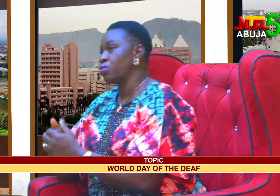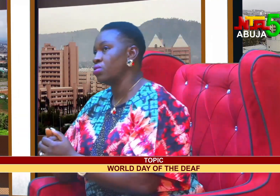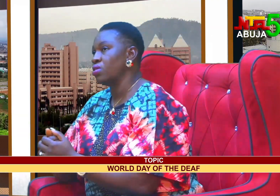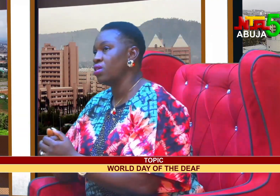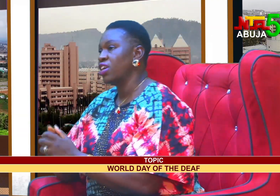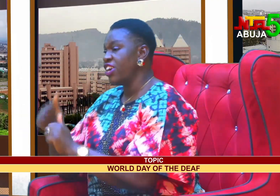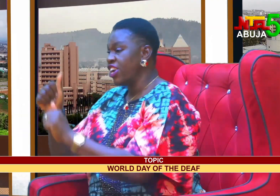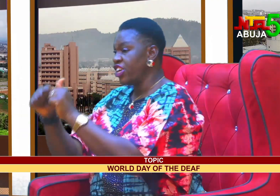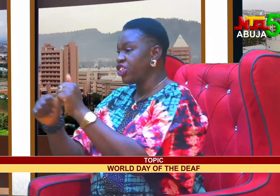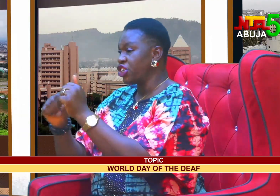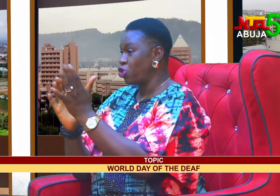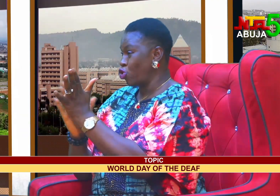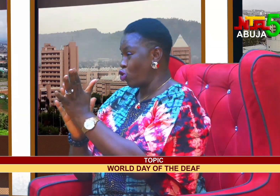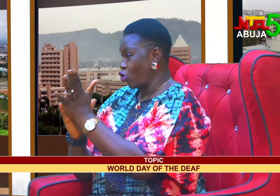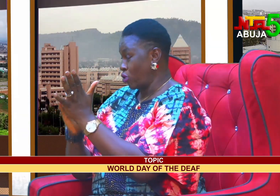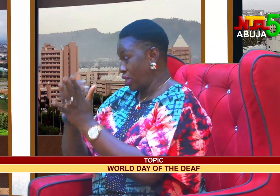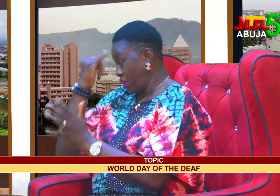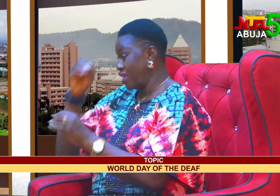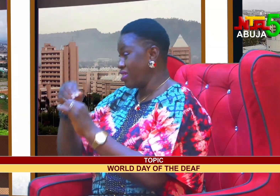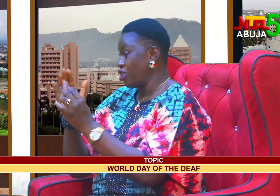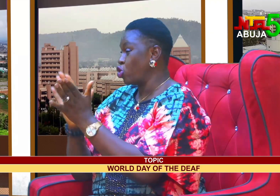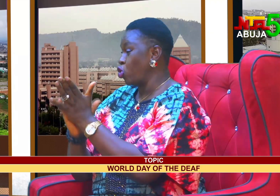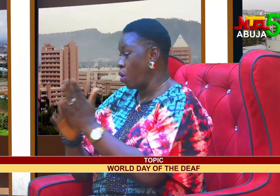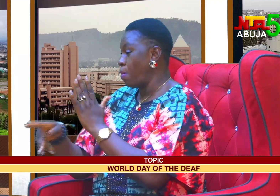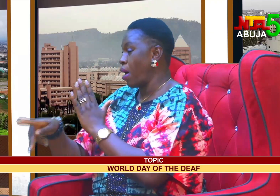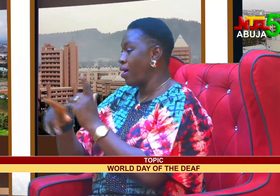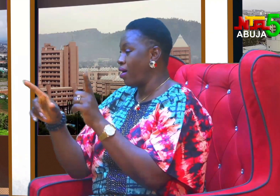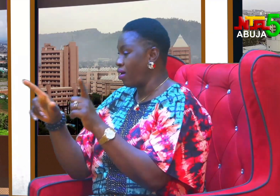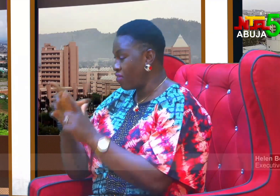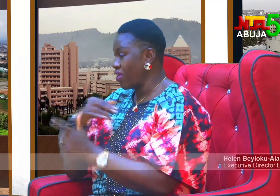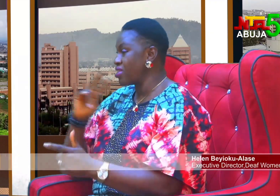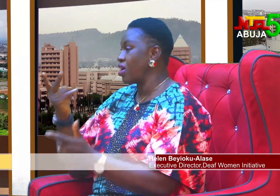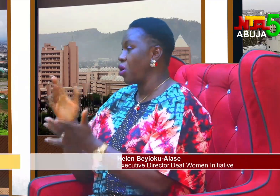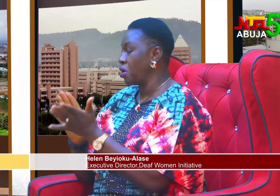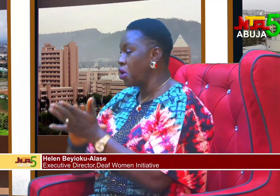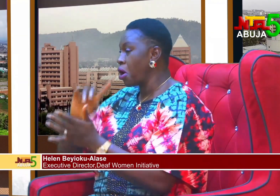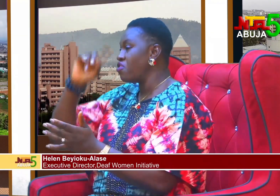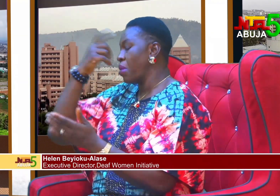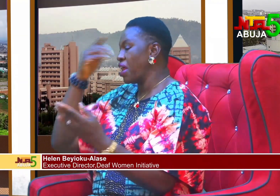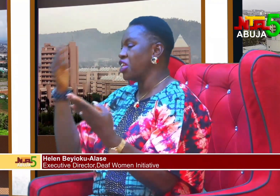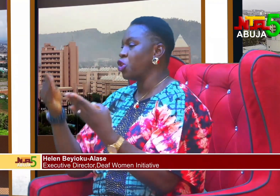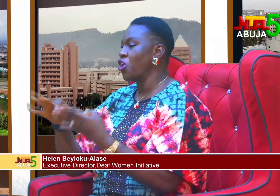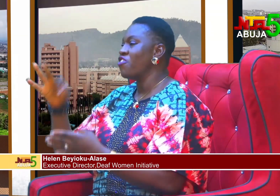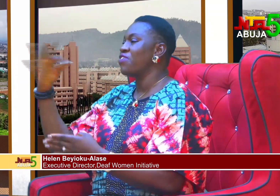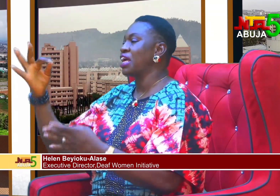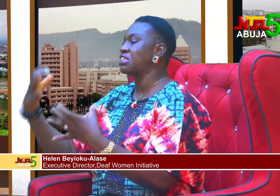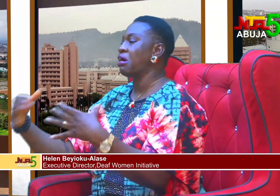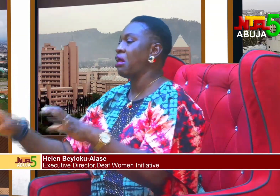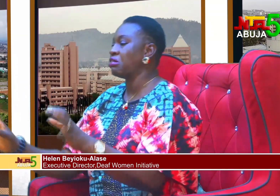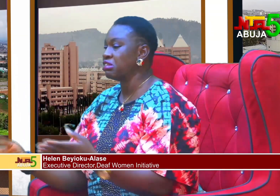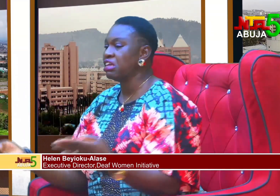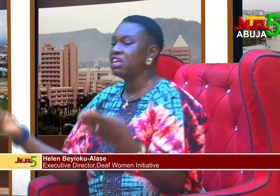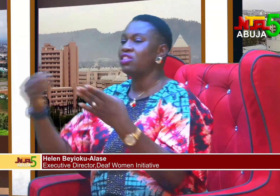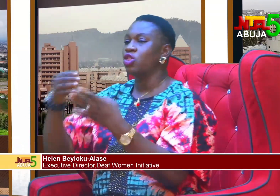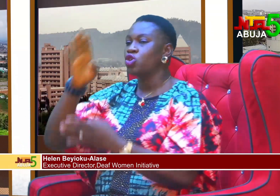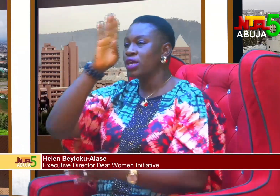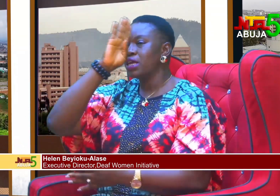more spotlight on that. You know, in schools, for instance, at primary levels, governments try to introduce